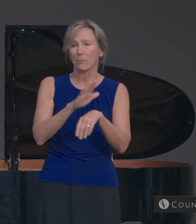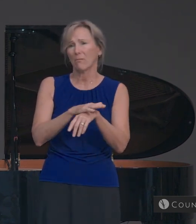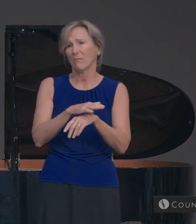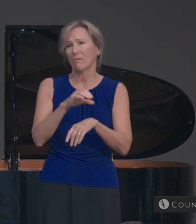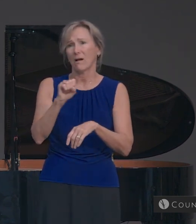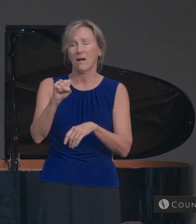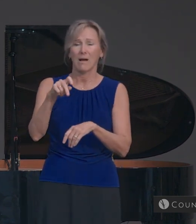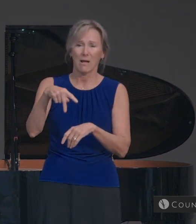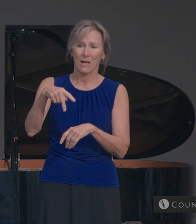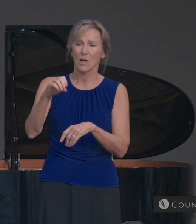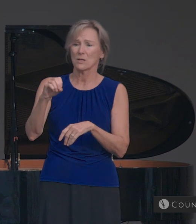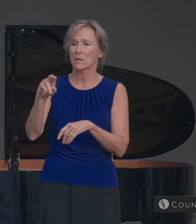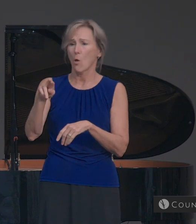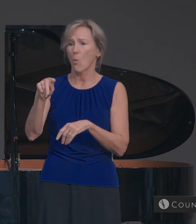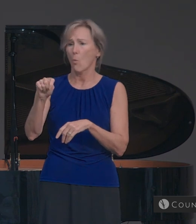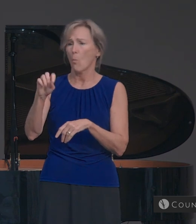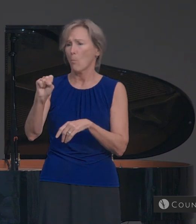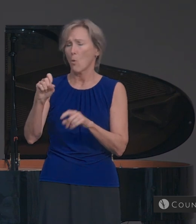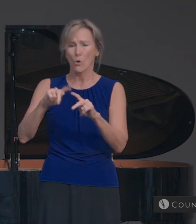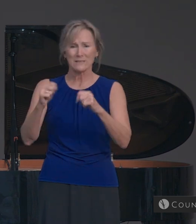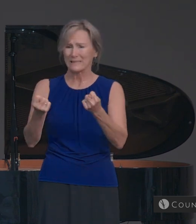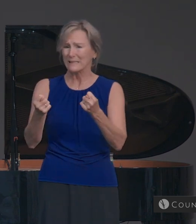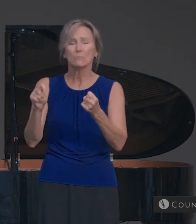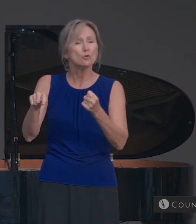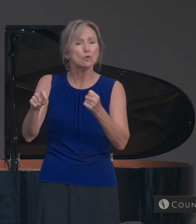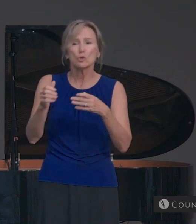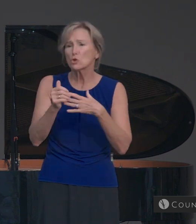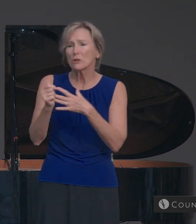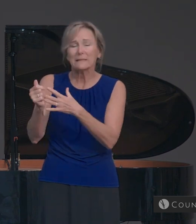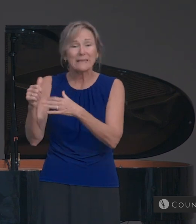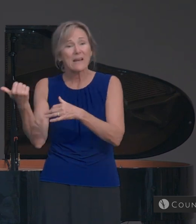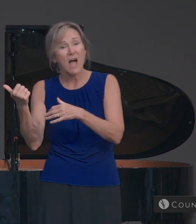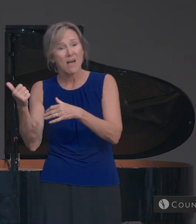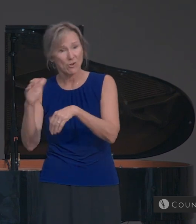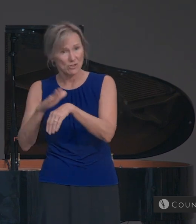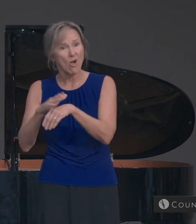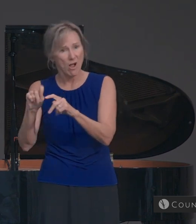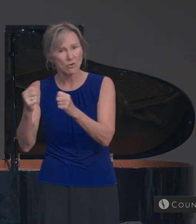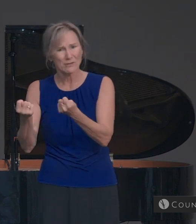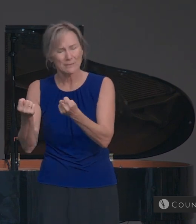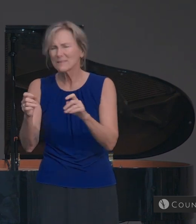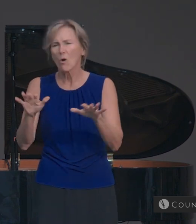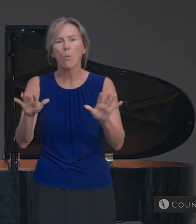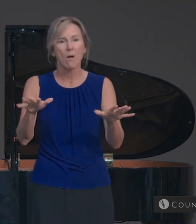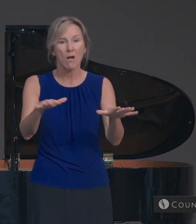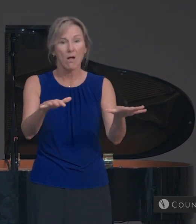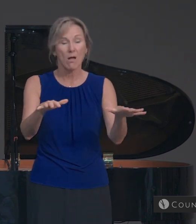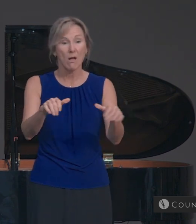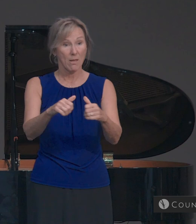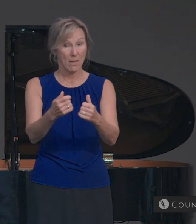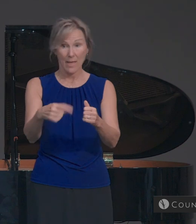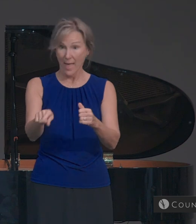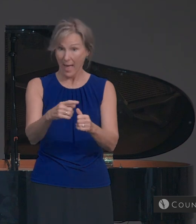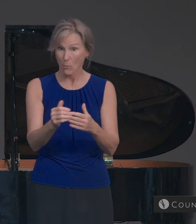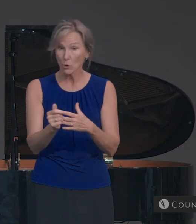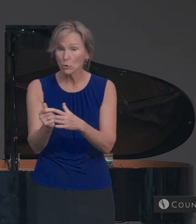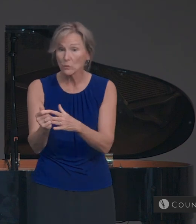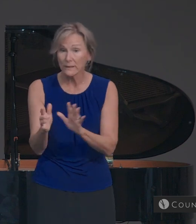be leaders on your teams. How are you leading? How are you leading?